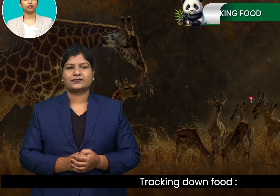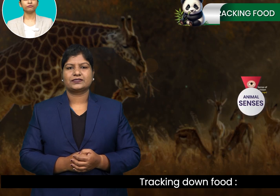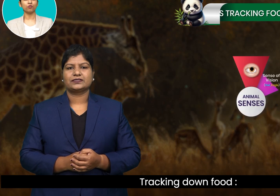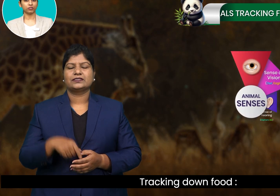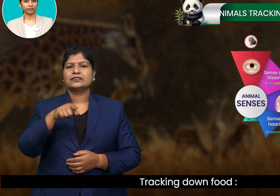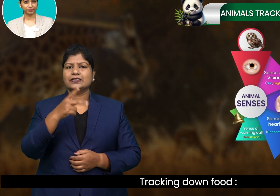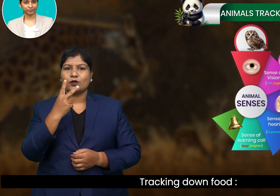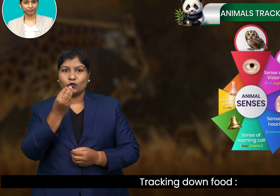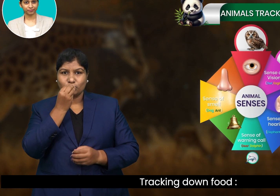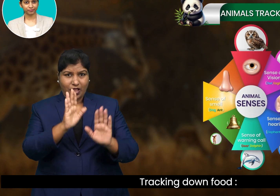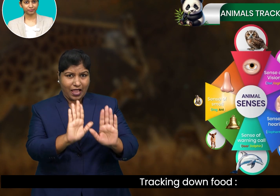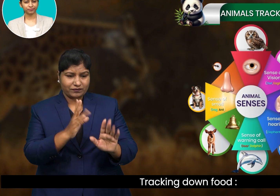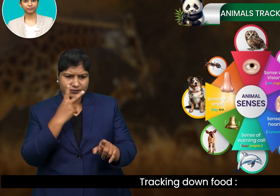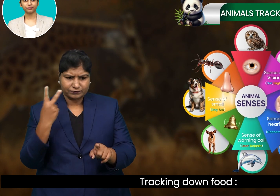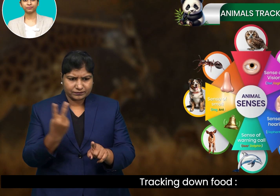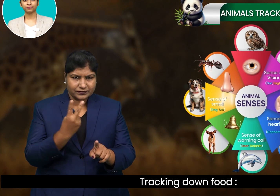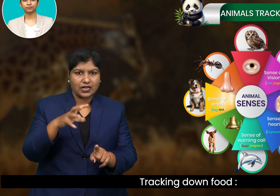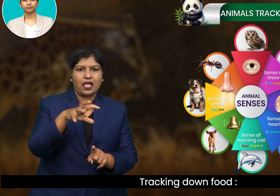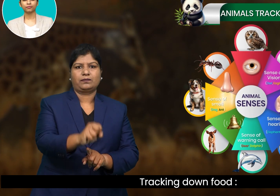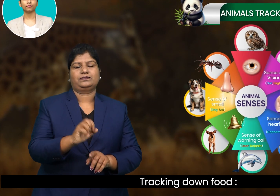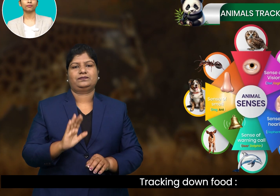Tracking down food.